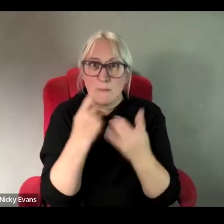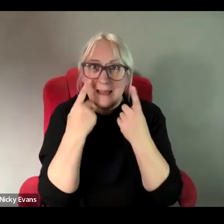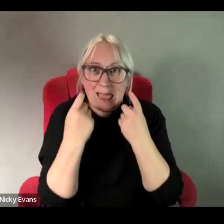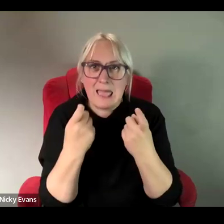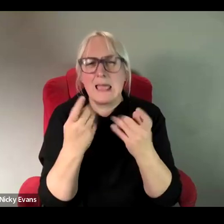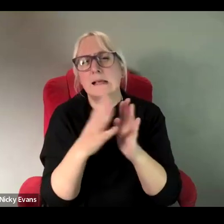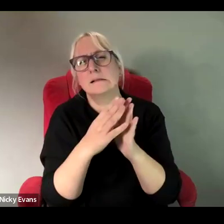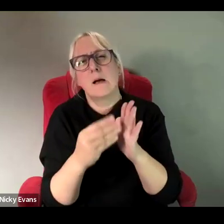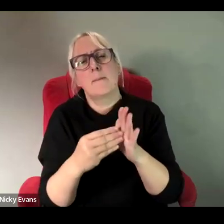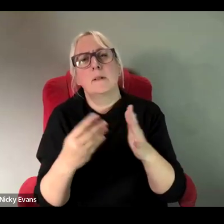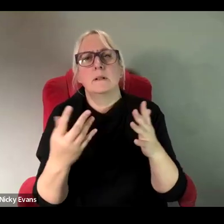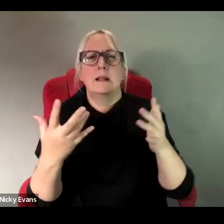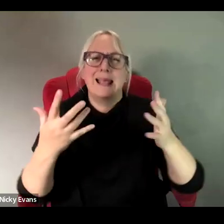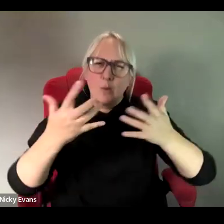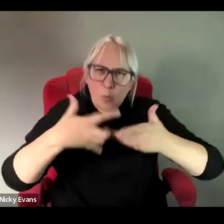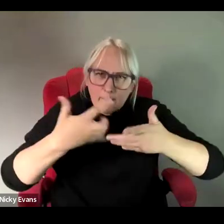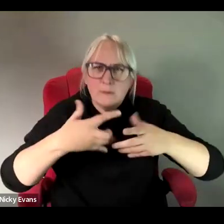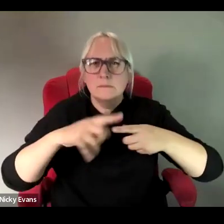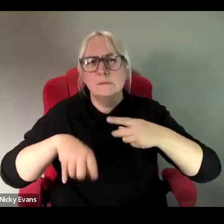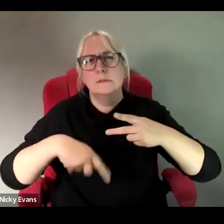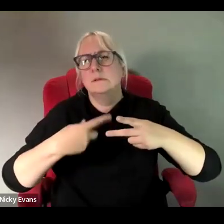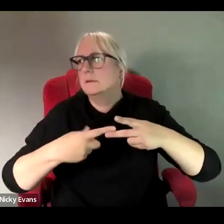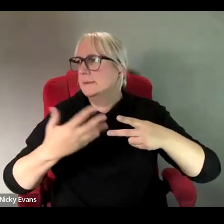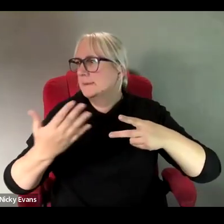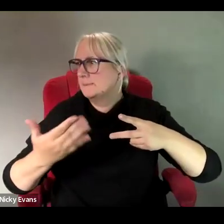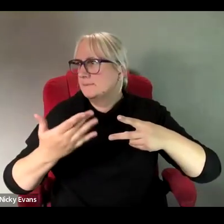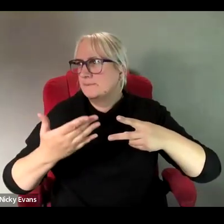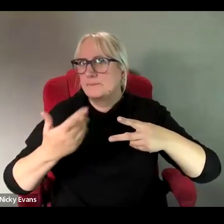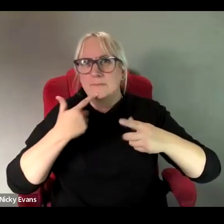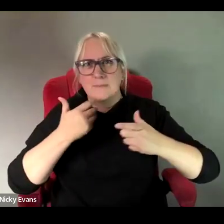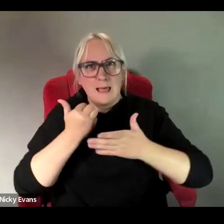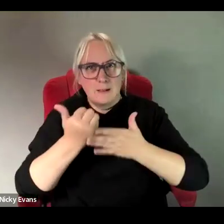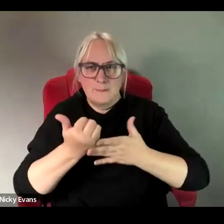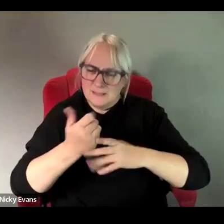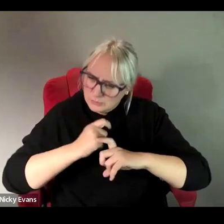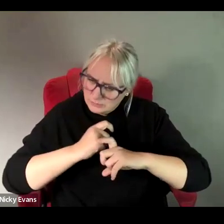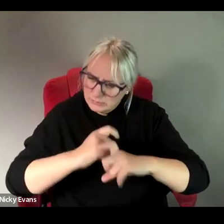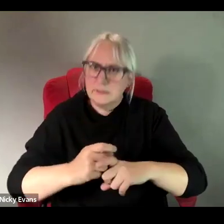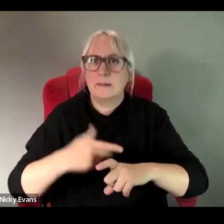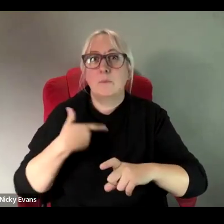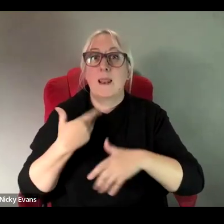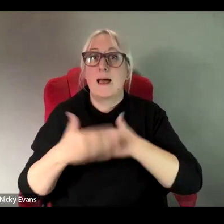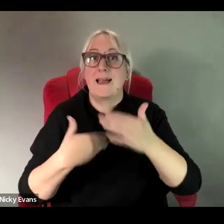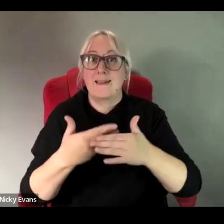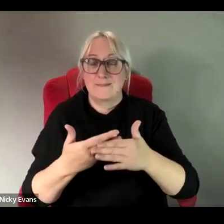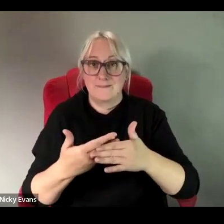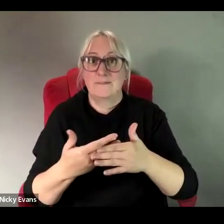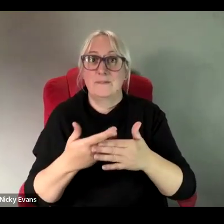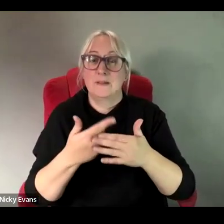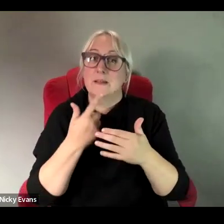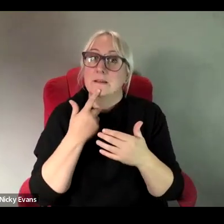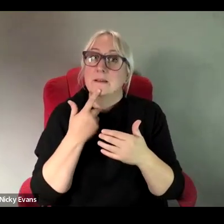and end of life and keeping you alive care. In the case of getting COVID, at the top